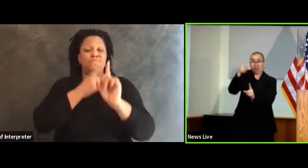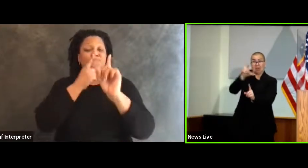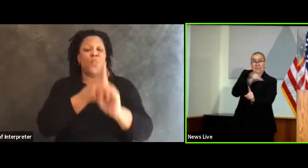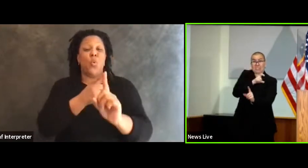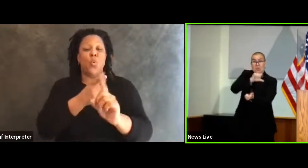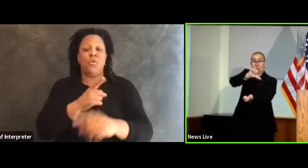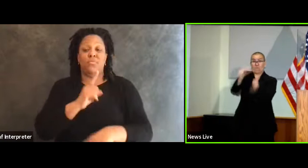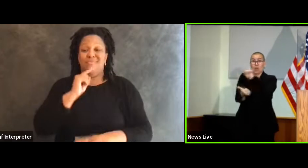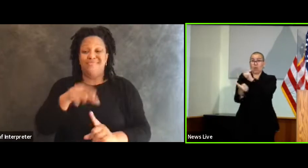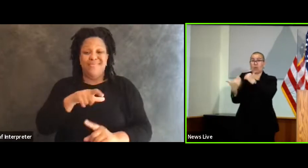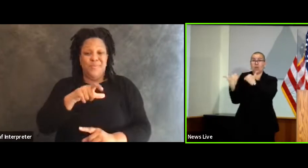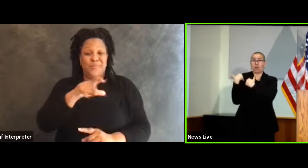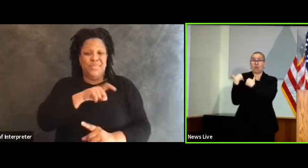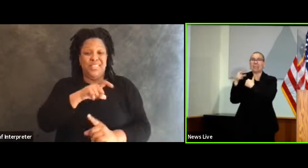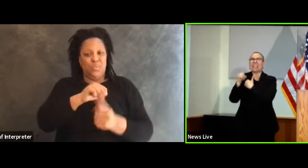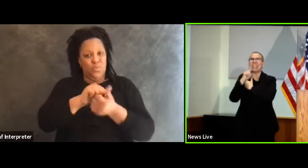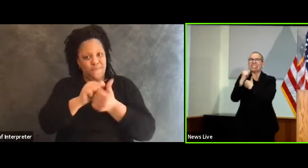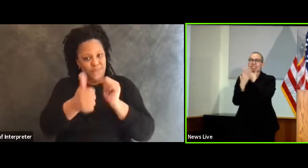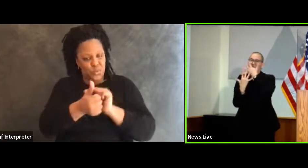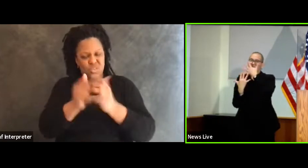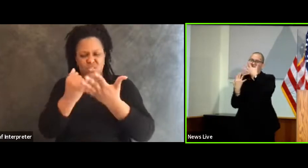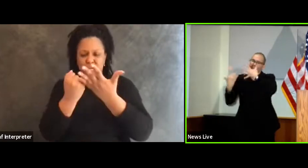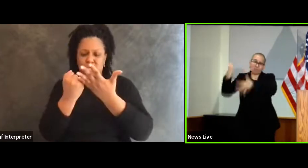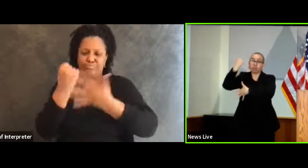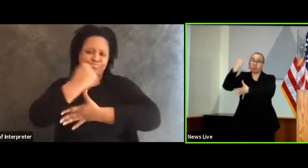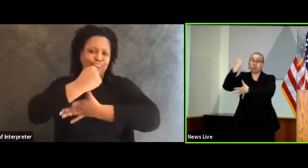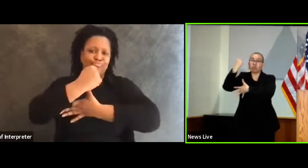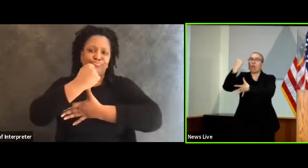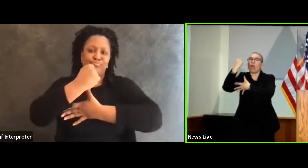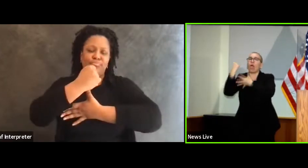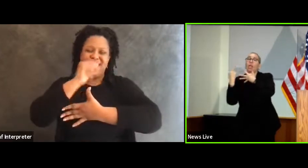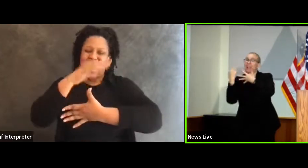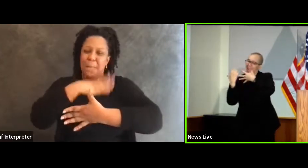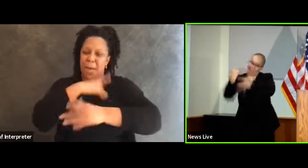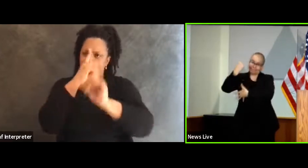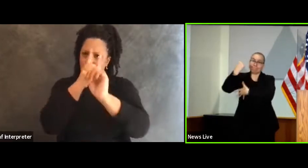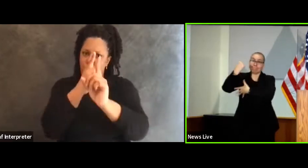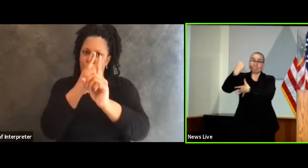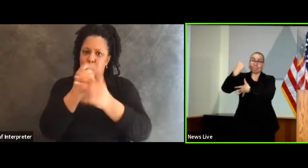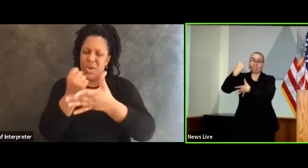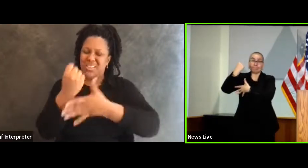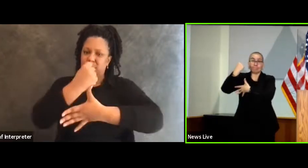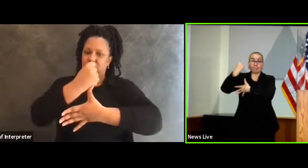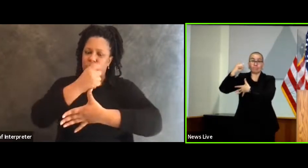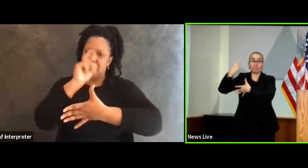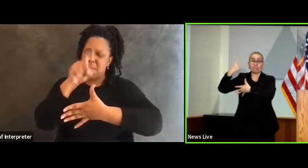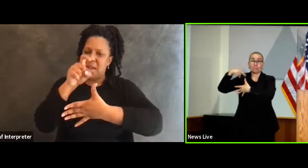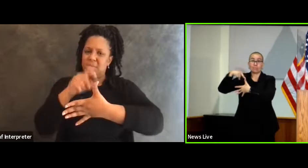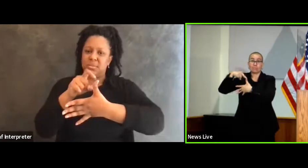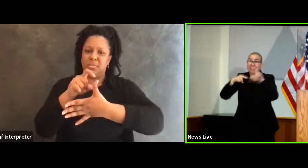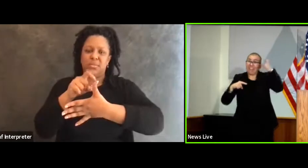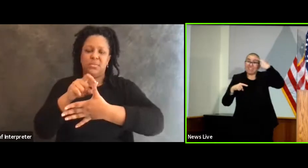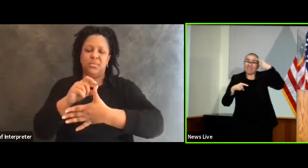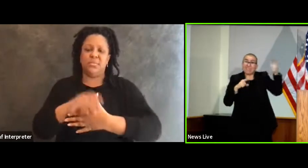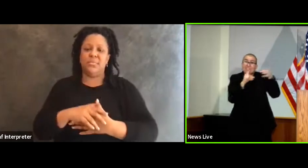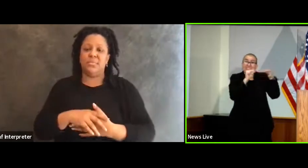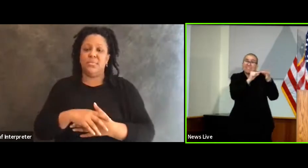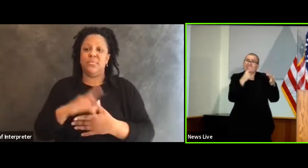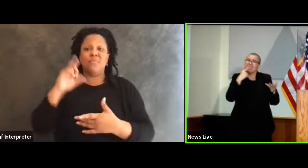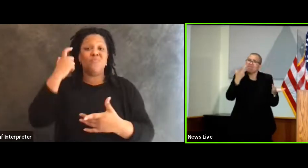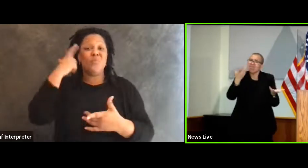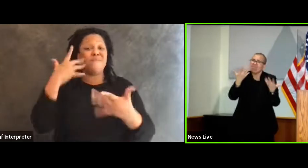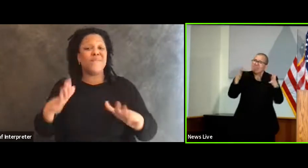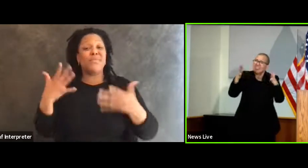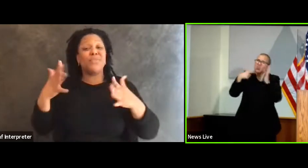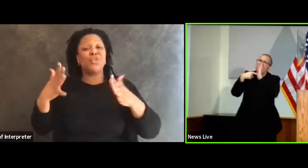priority, and that is still where I stand. These have to be a priority. As the governor just said, the longer we wait, and statistically it says in about